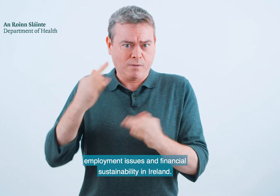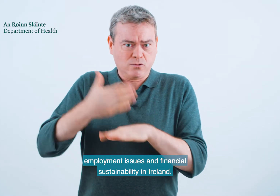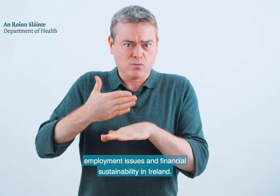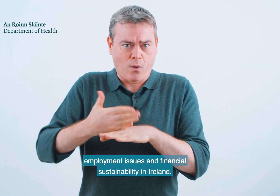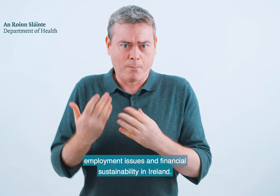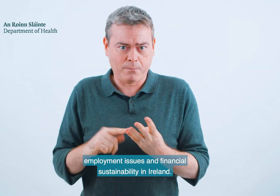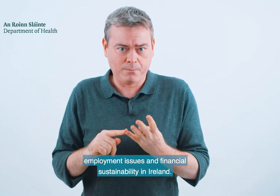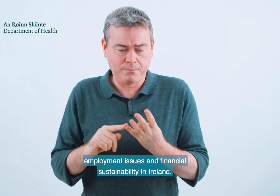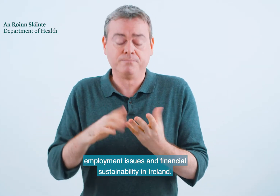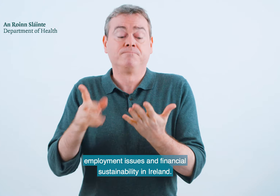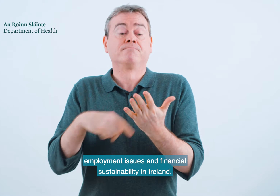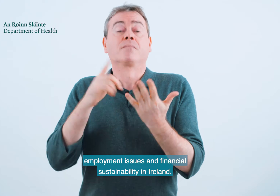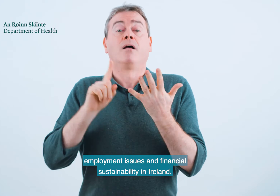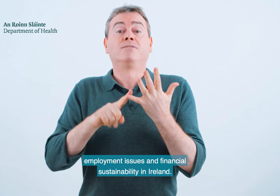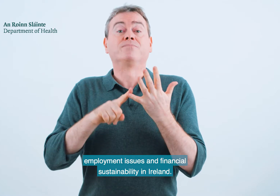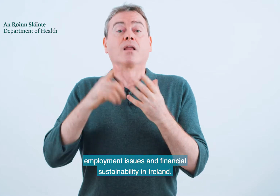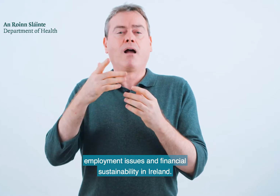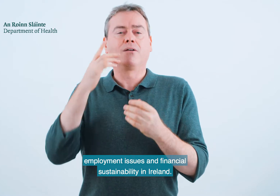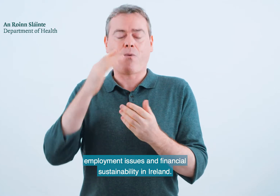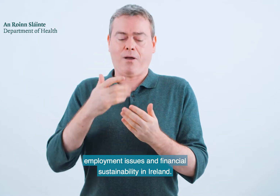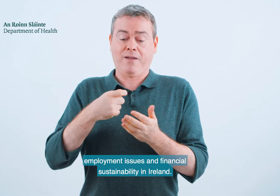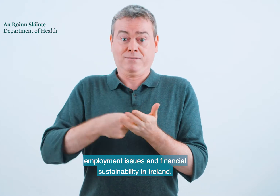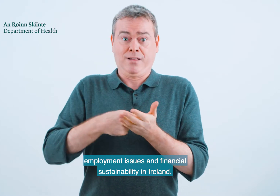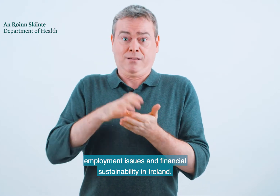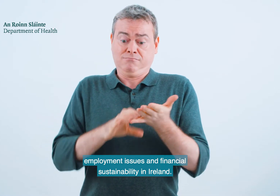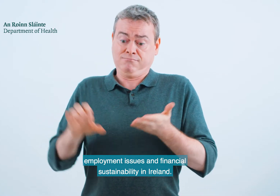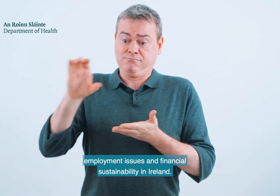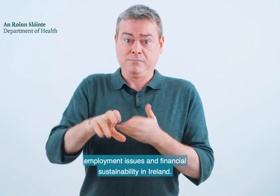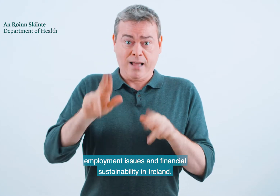employment issues, financial sustainability in Ireland.